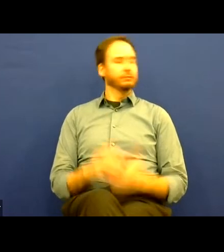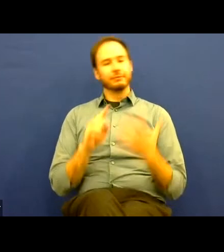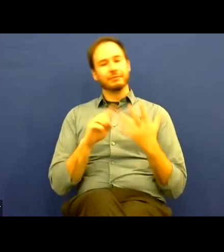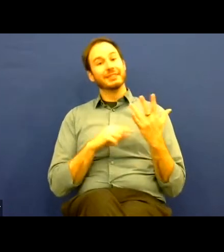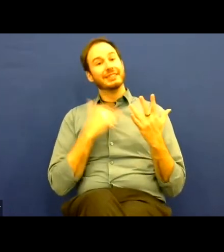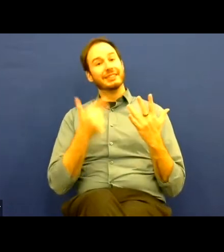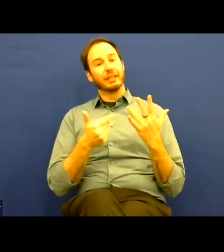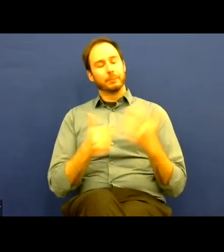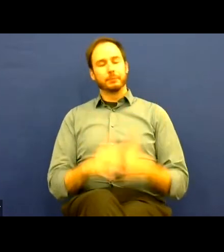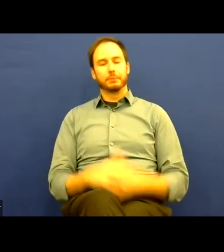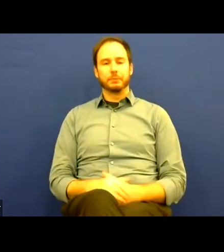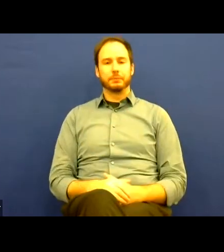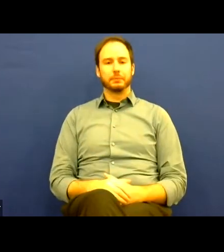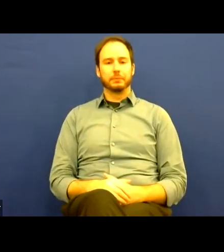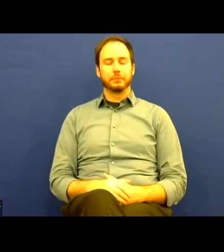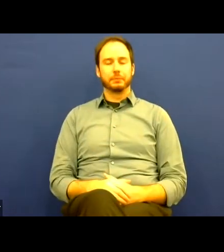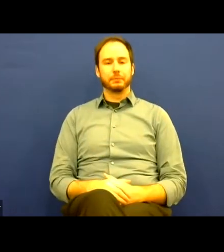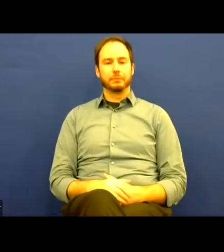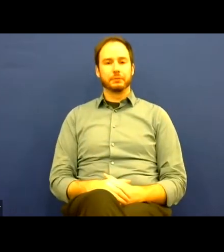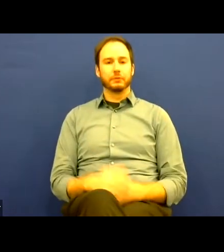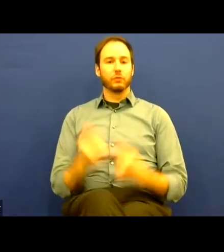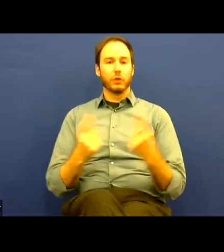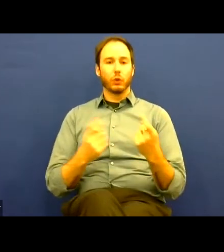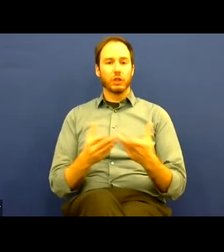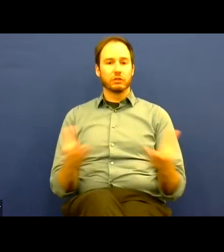Second. Any questions?